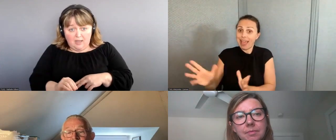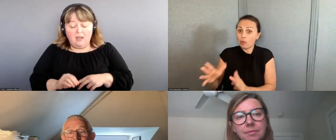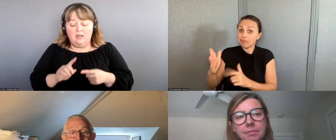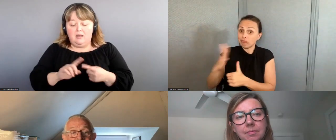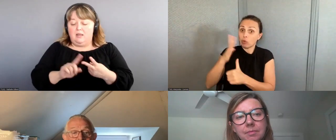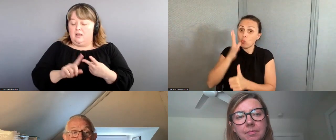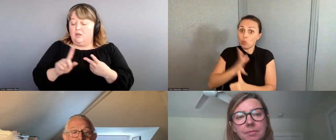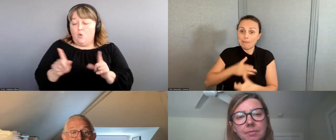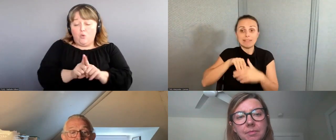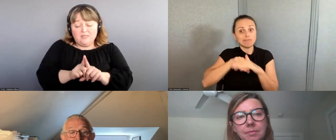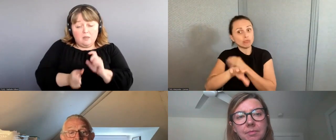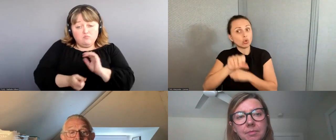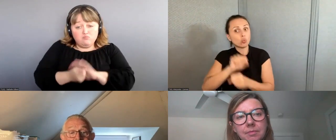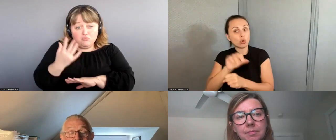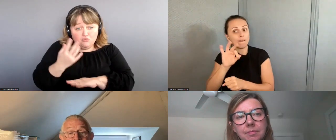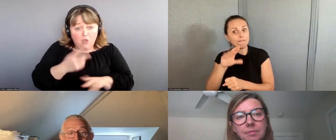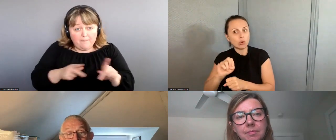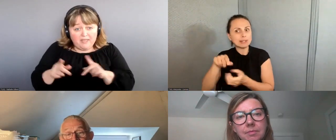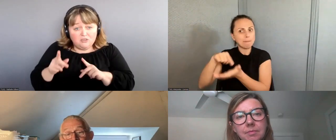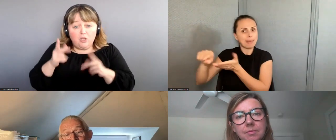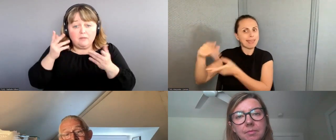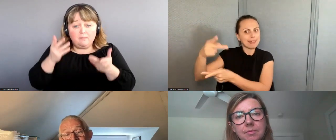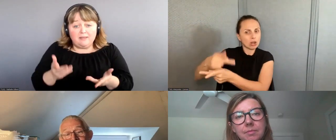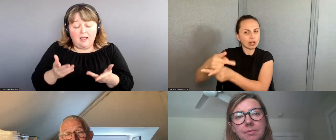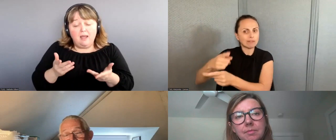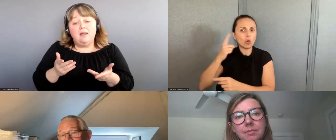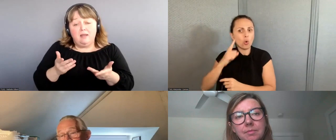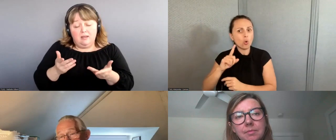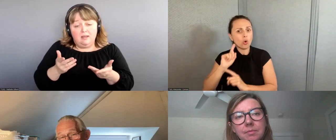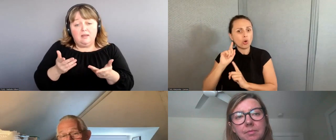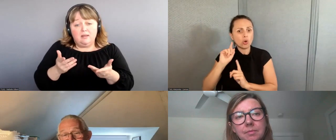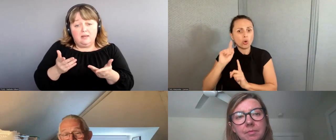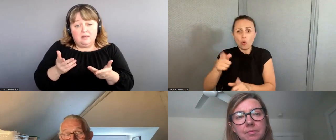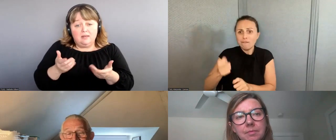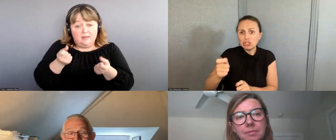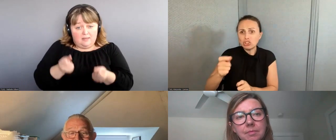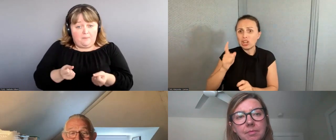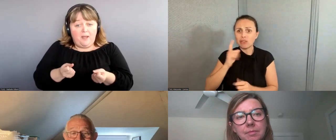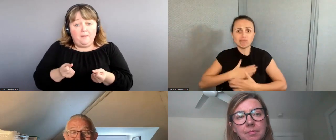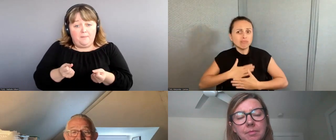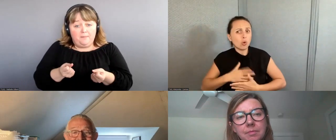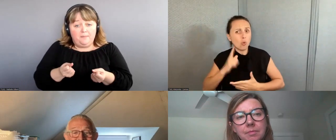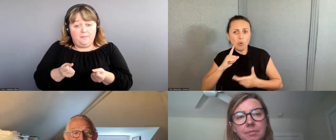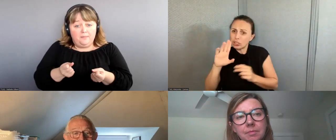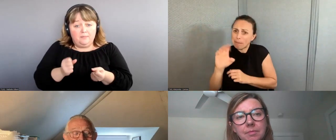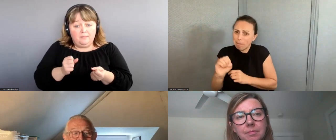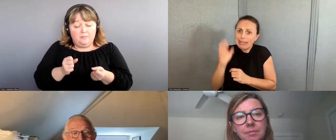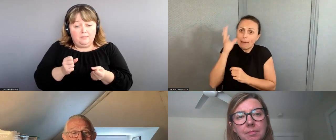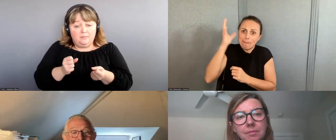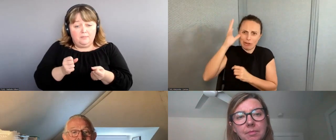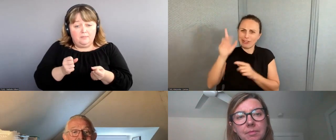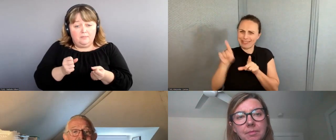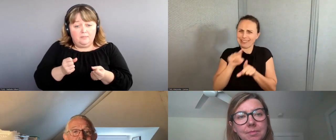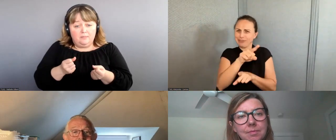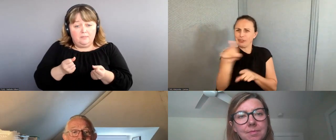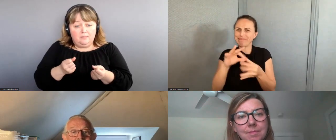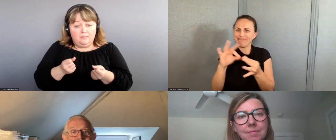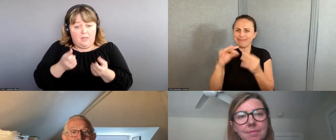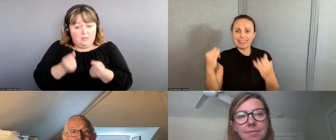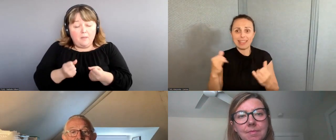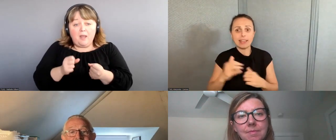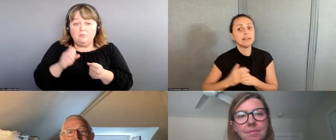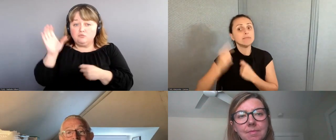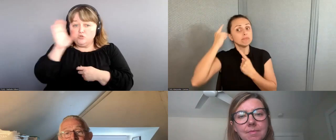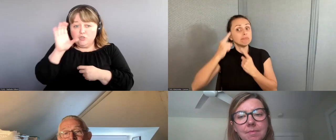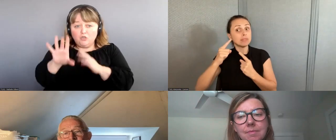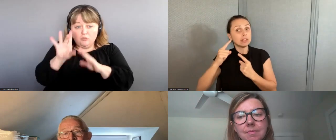or education by paying caregivers, or go fishing, or just be a parent, as I've heard today. So consider, the